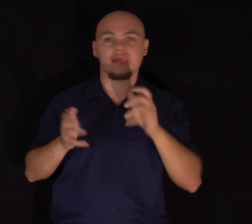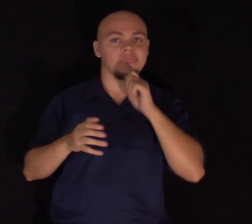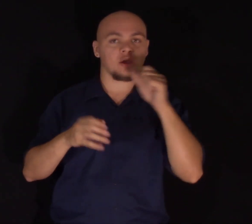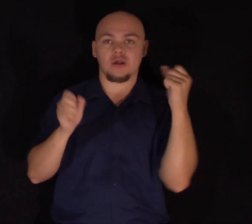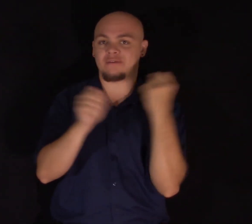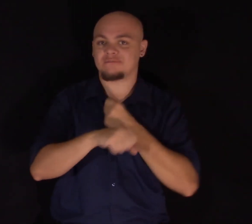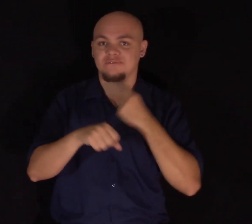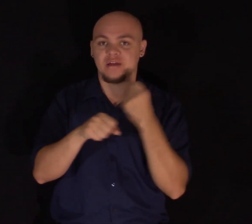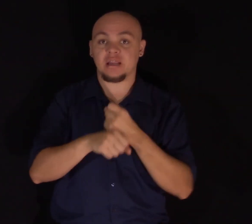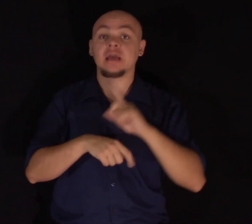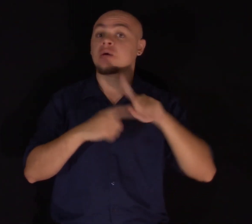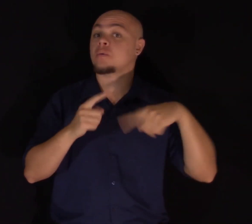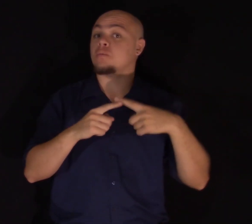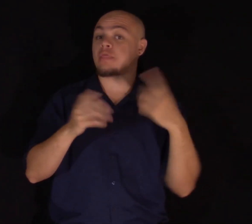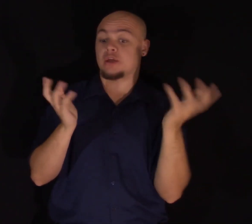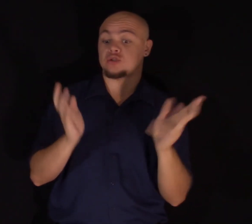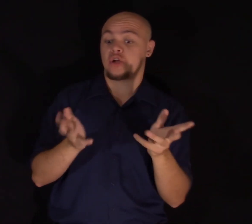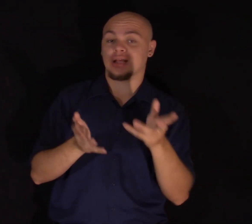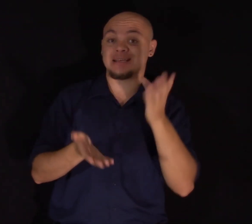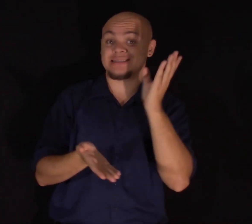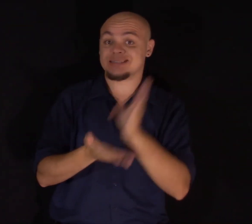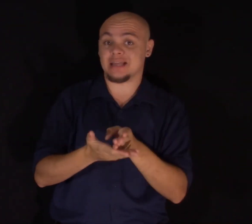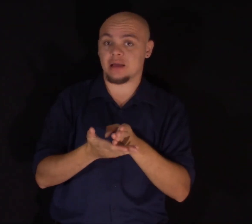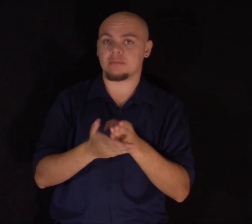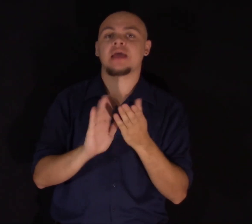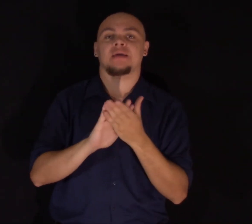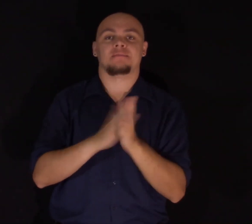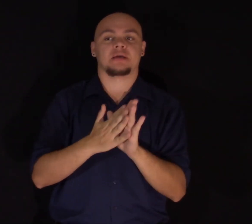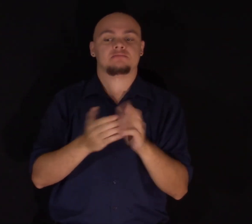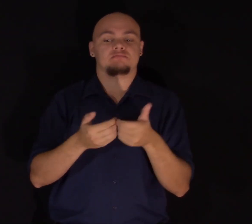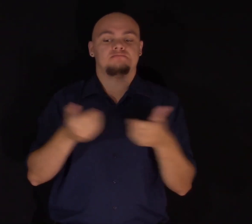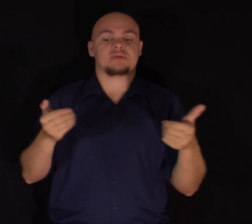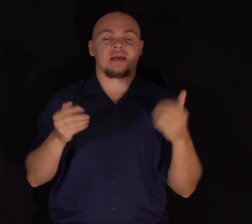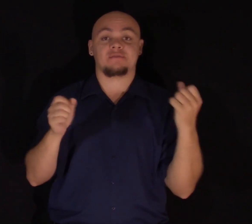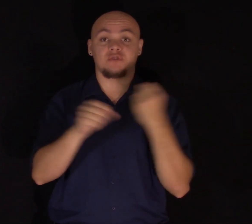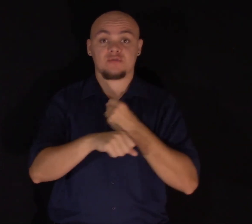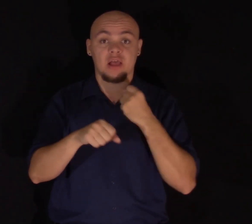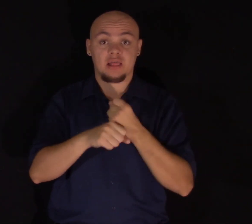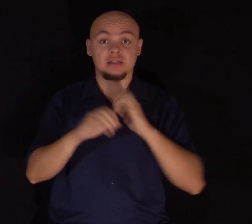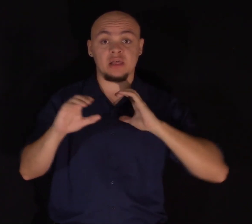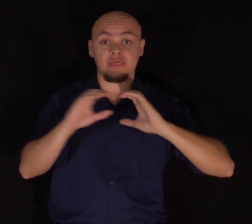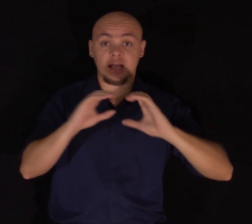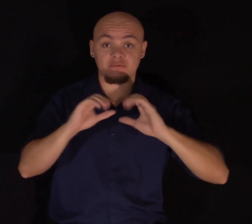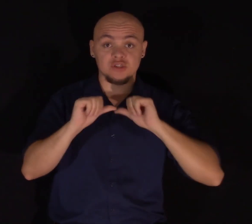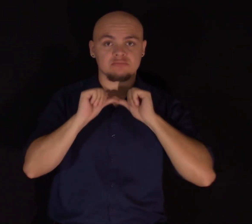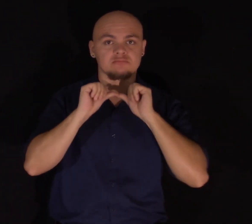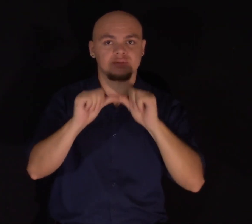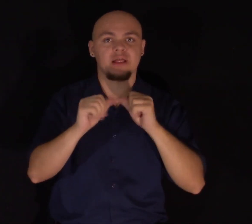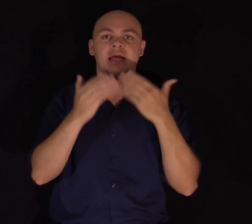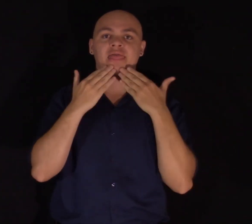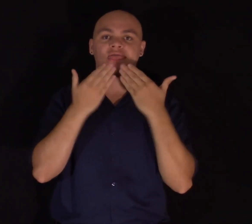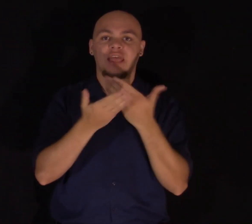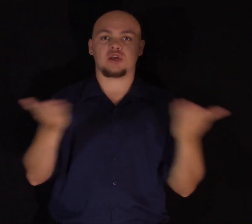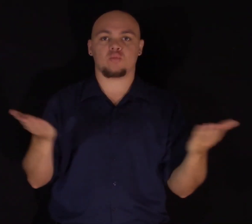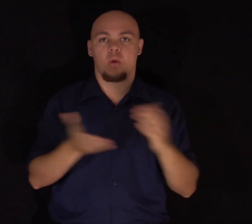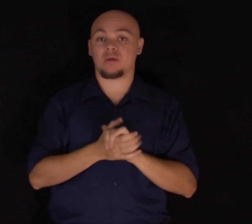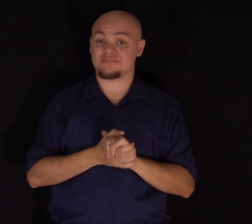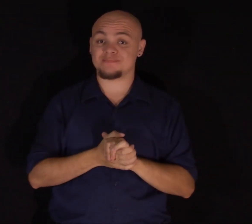when the talking ceases that the ground becomes fertile for violence. So keep the conversation going. Thank you all very much.